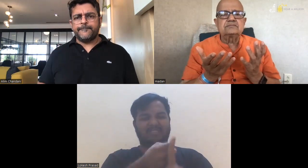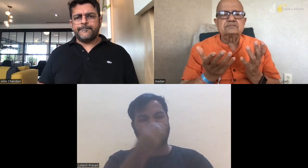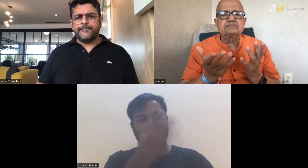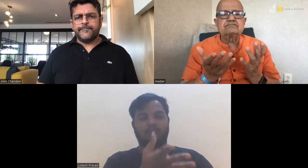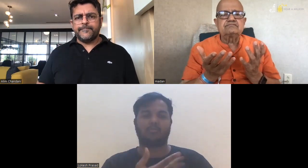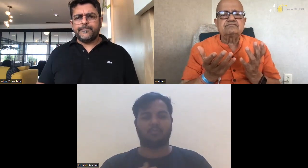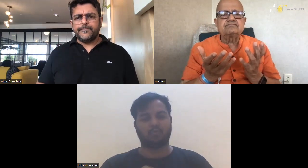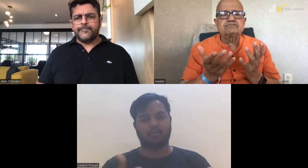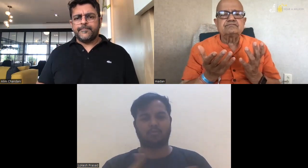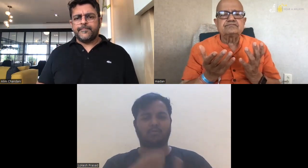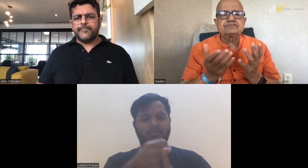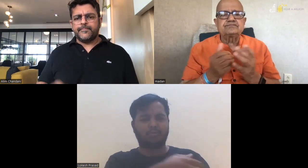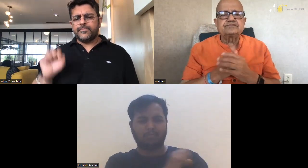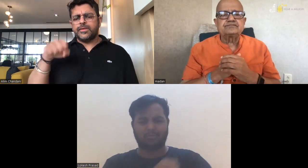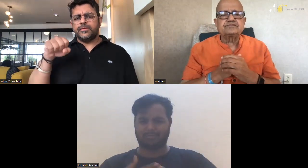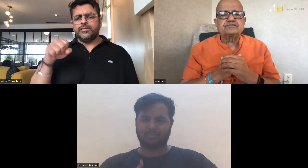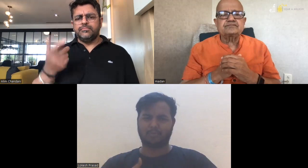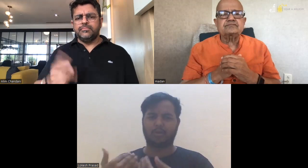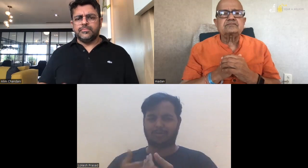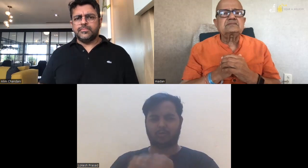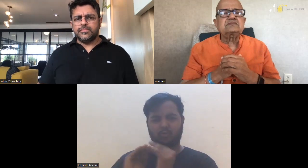like emphasizing on speech.